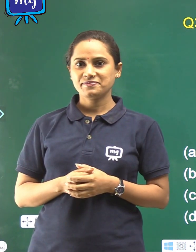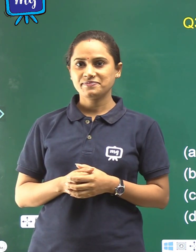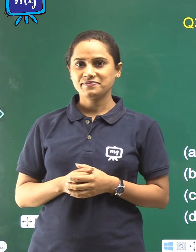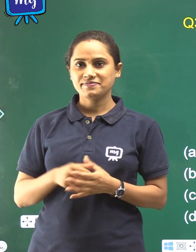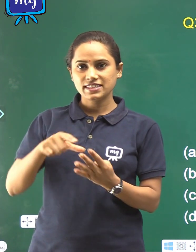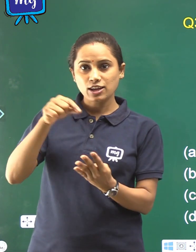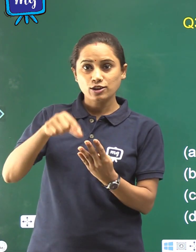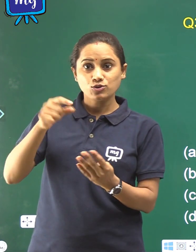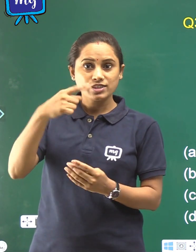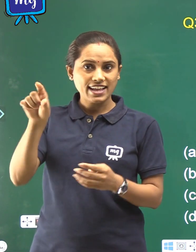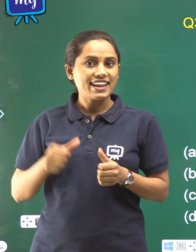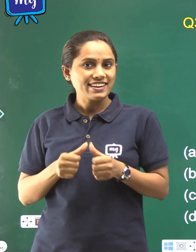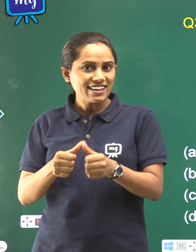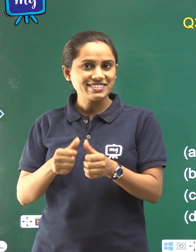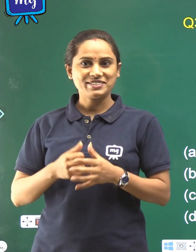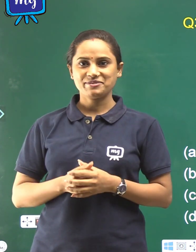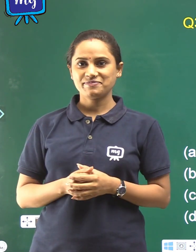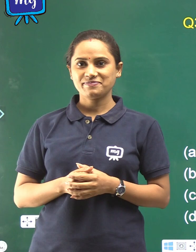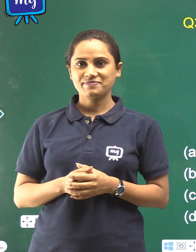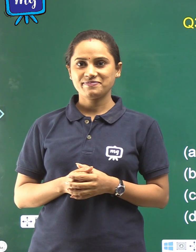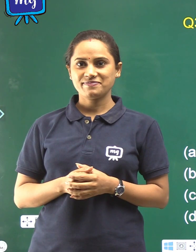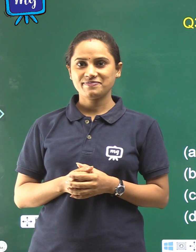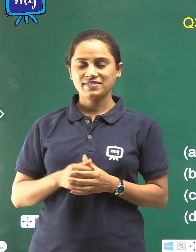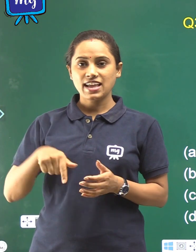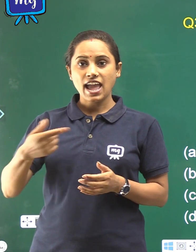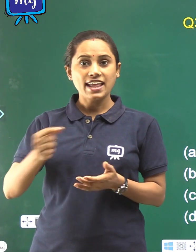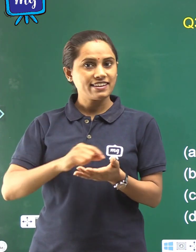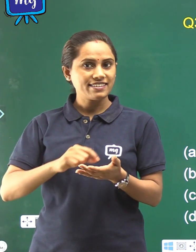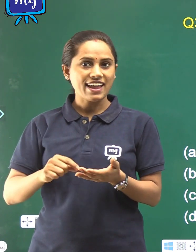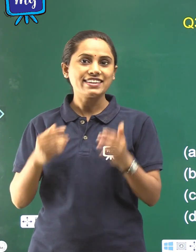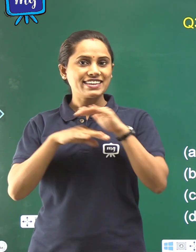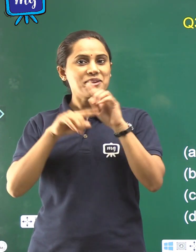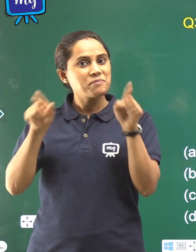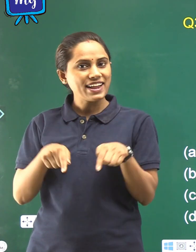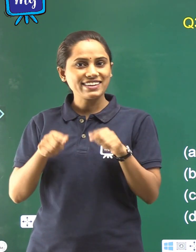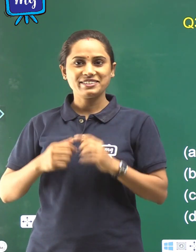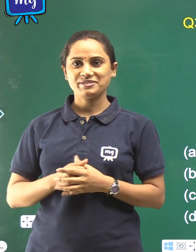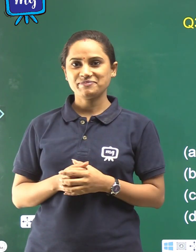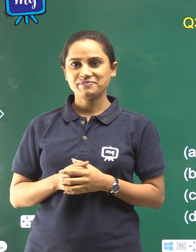Choose the correct answer and write in bracket.